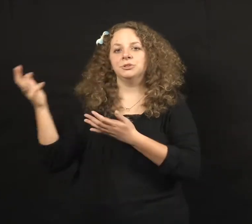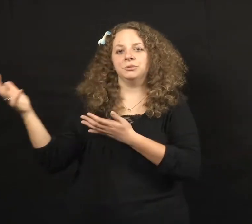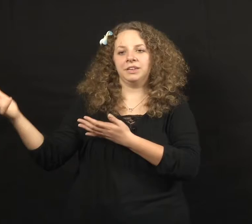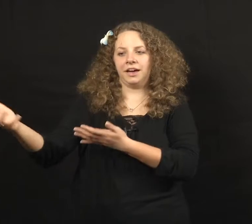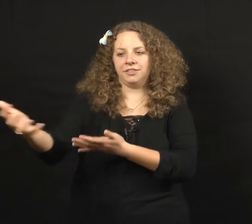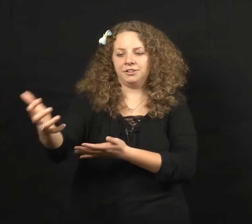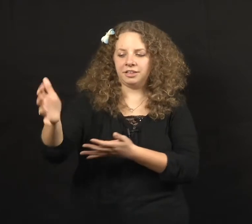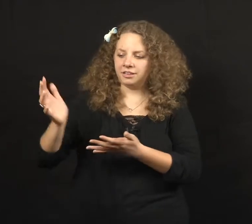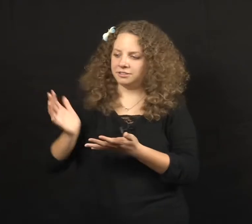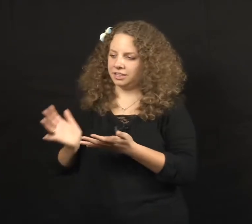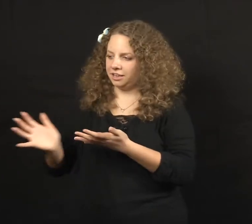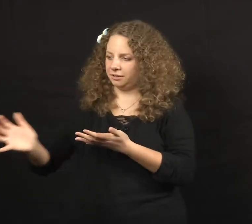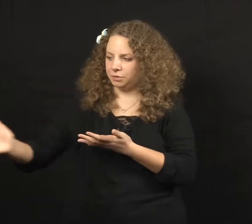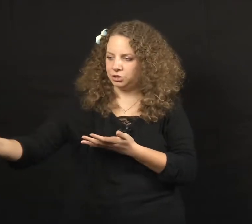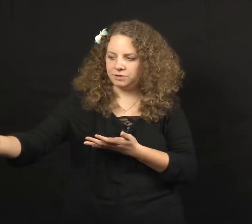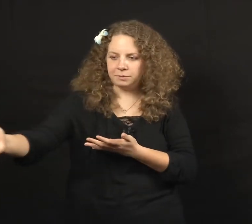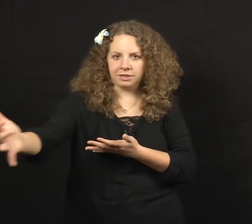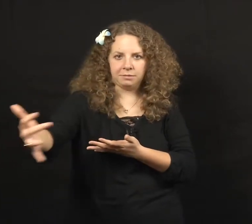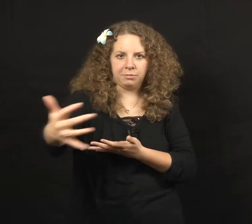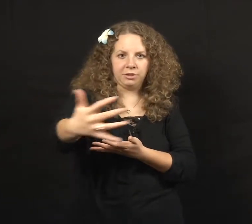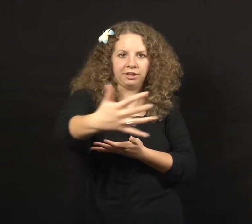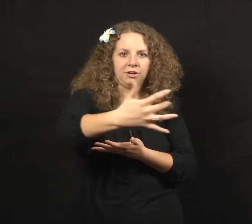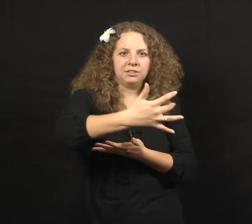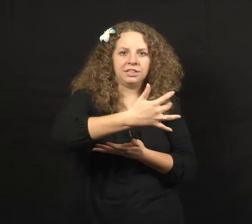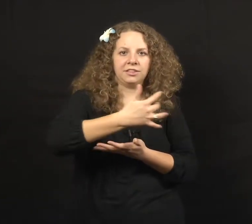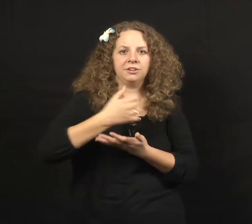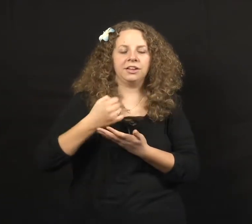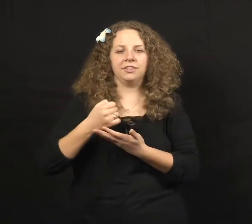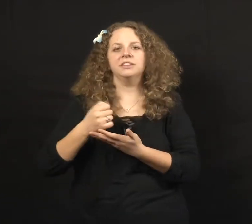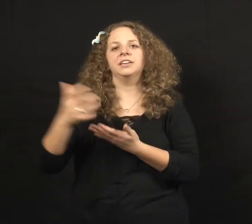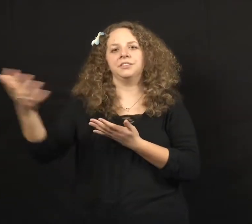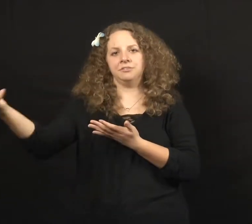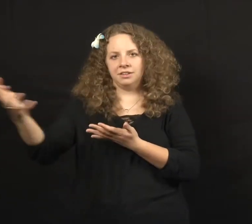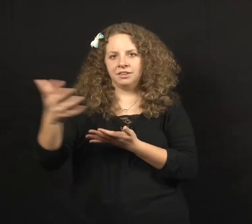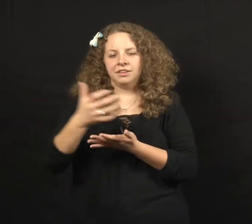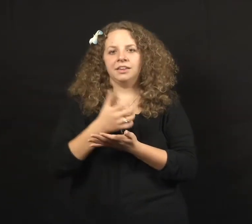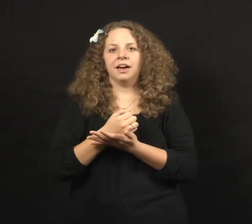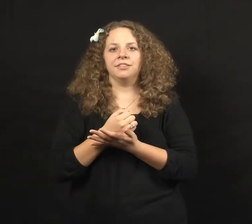To gather, like taking a bunch of something and pulling it all together, gathering it together. Gather.